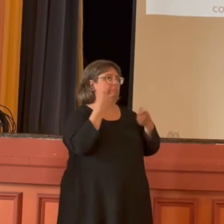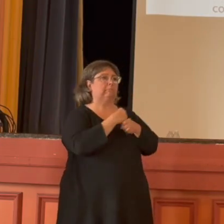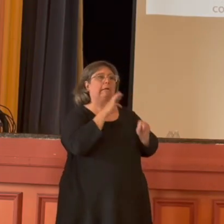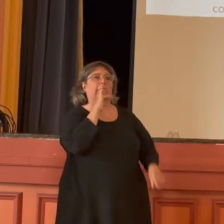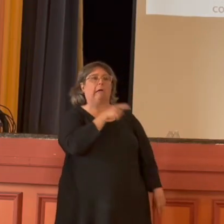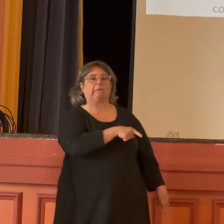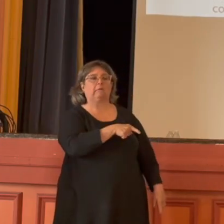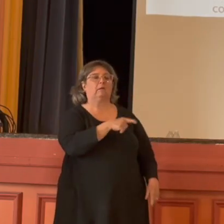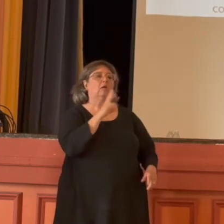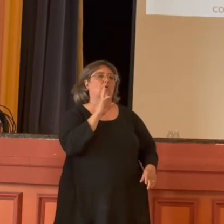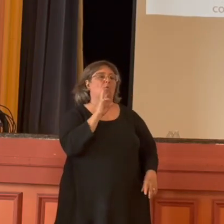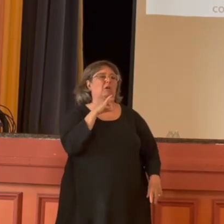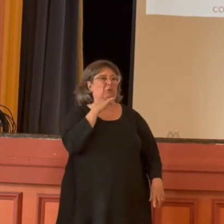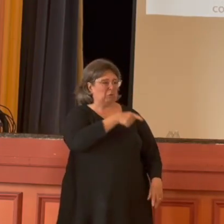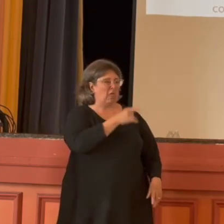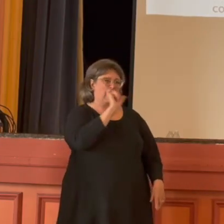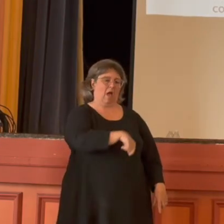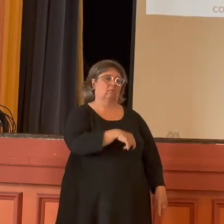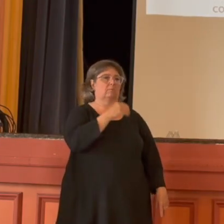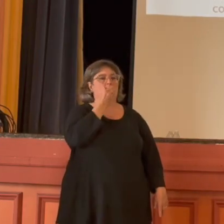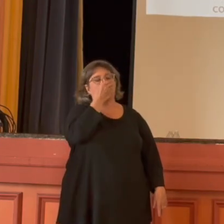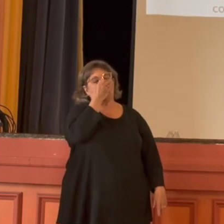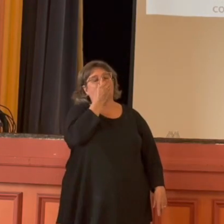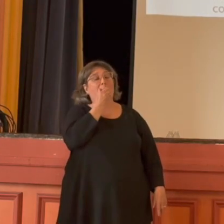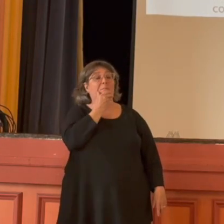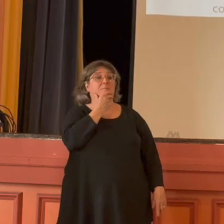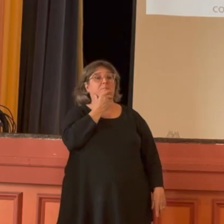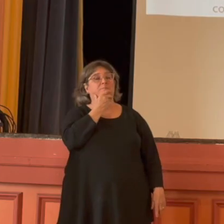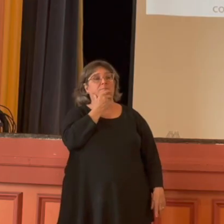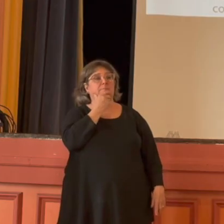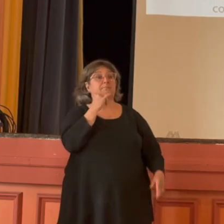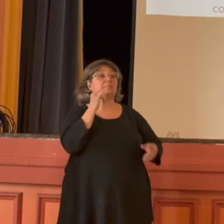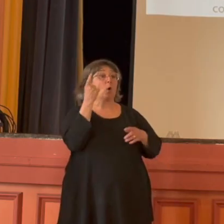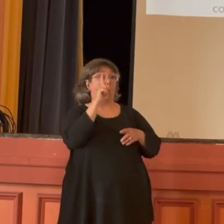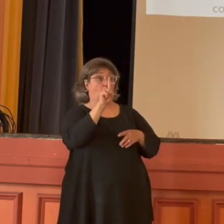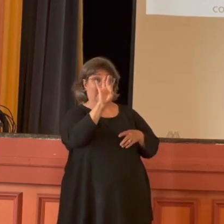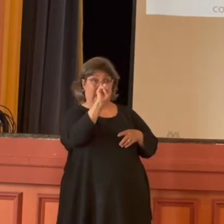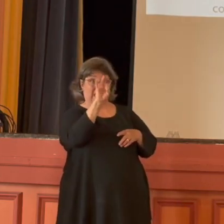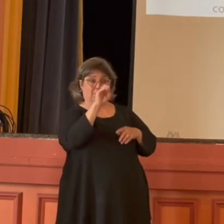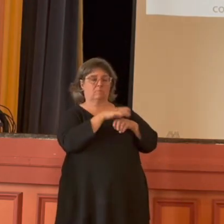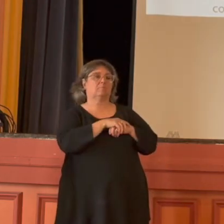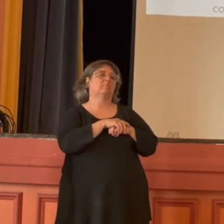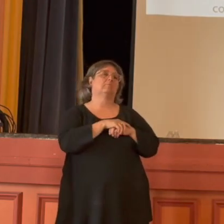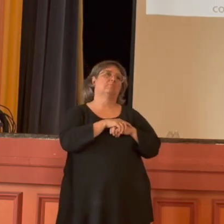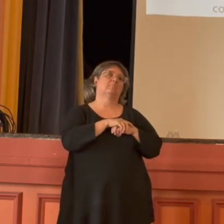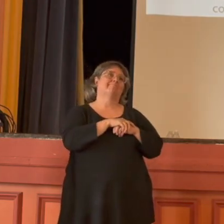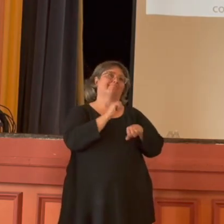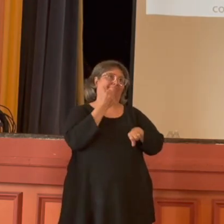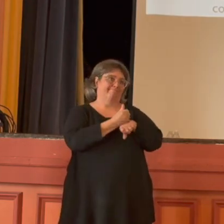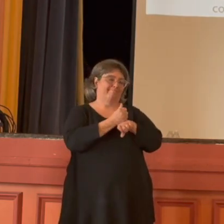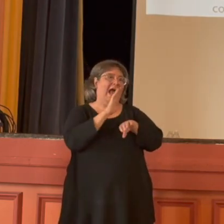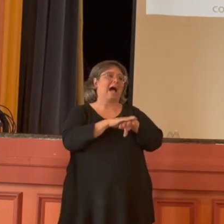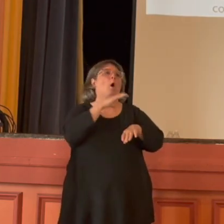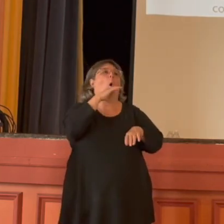water pollution in Skajackwada Creek. And then the 190 was put in on top of